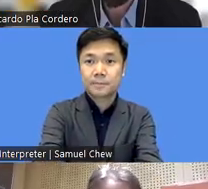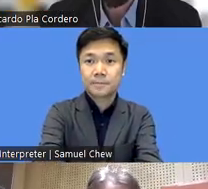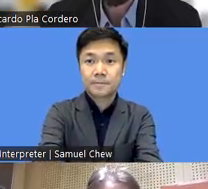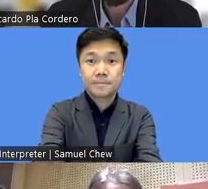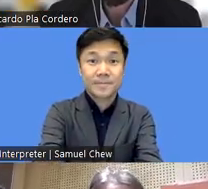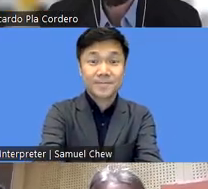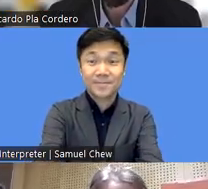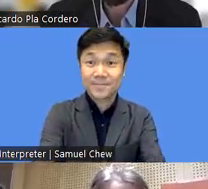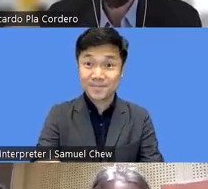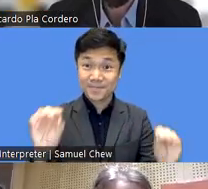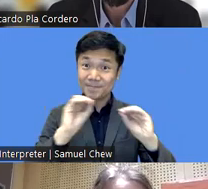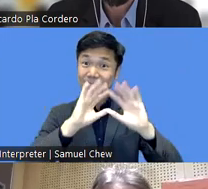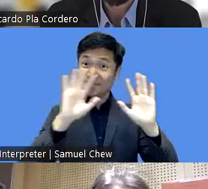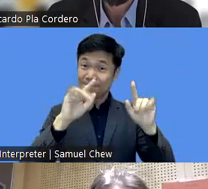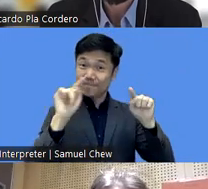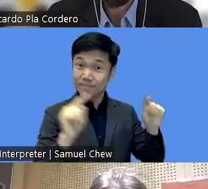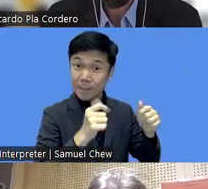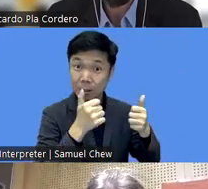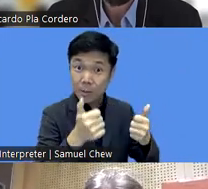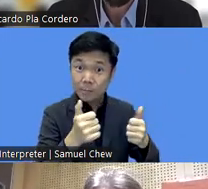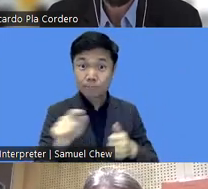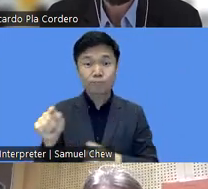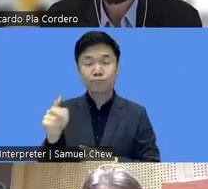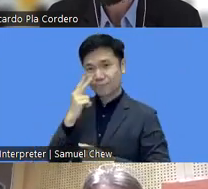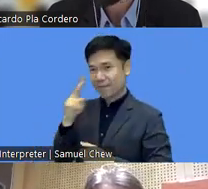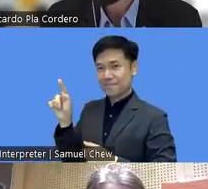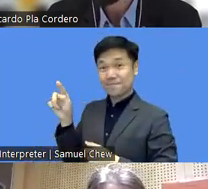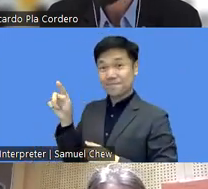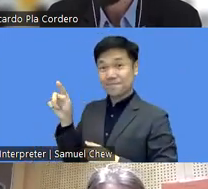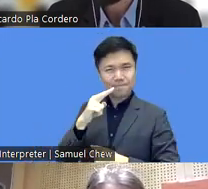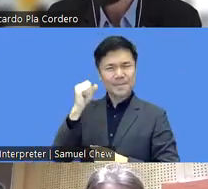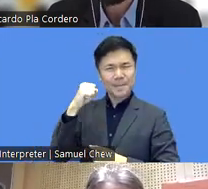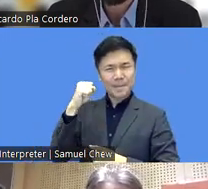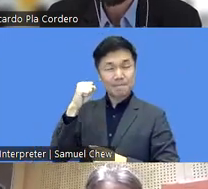Espero que puedan ver la presentación.